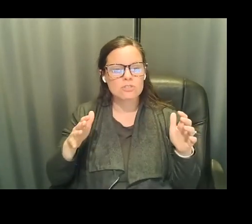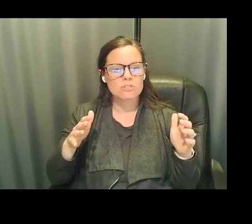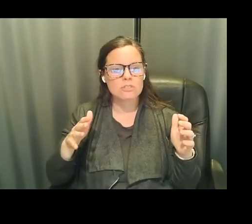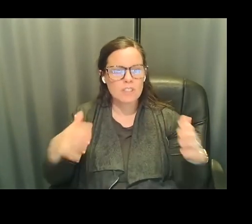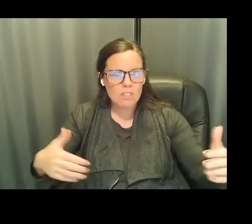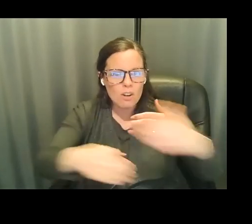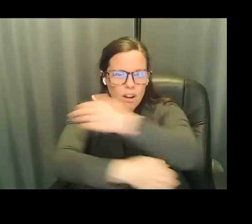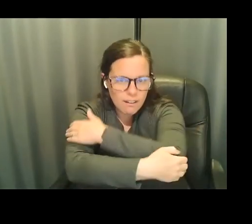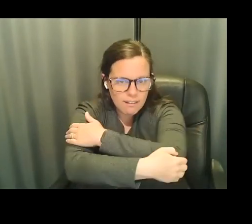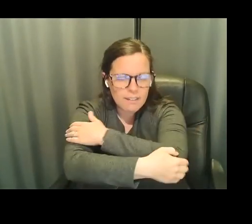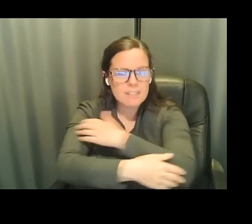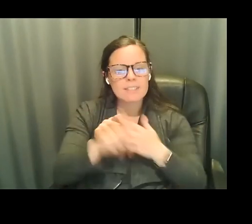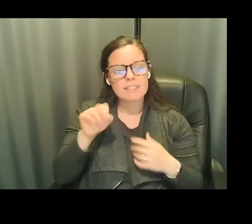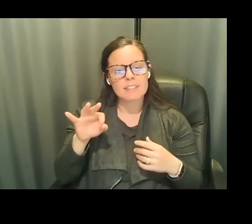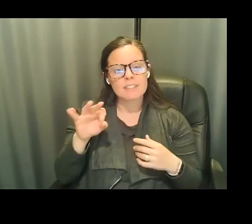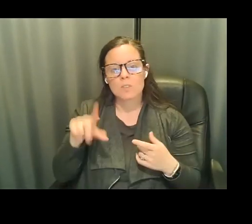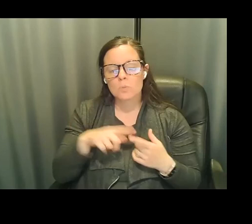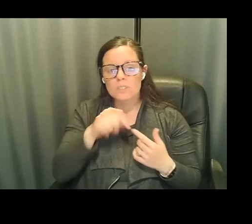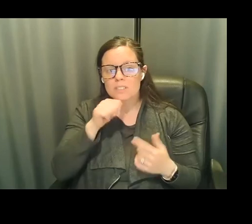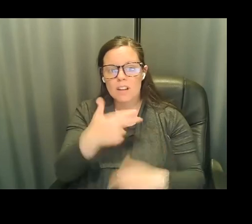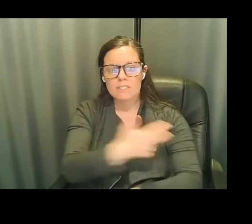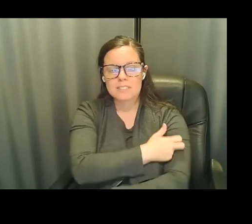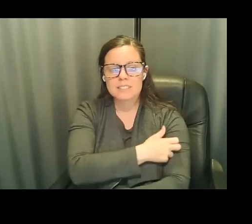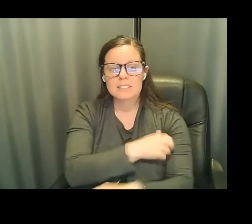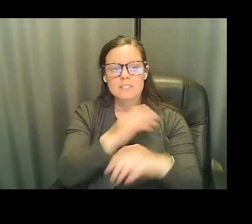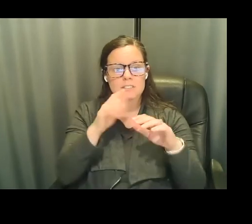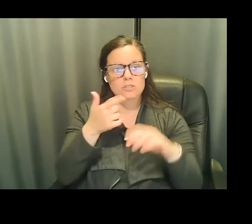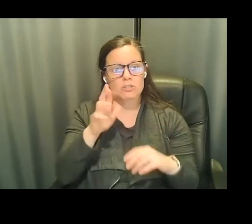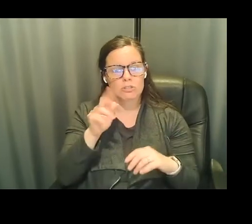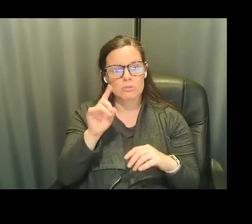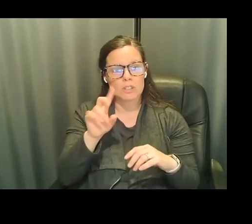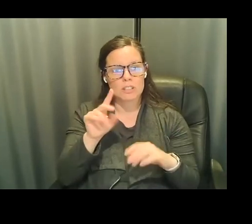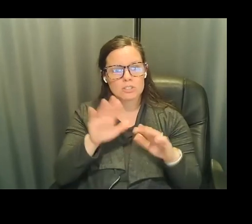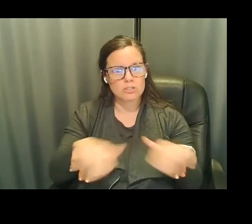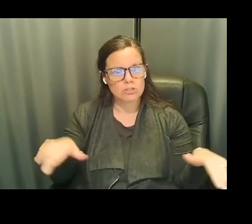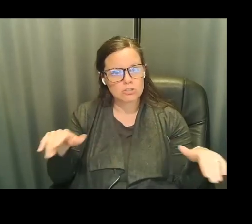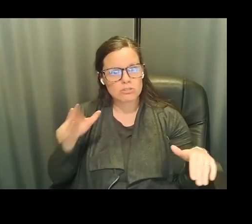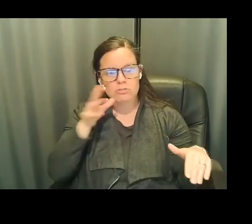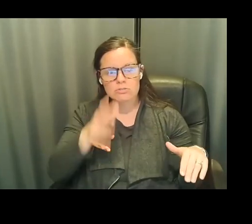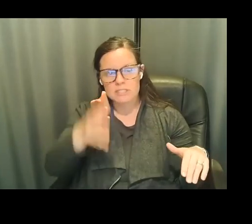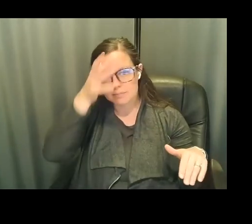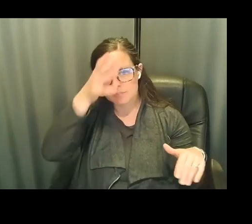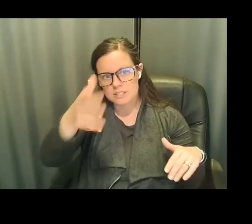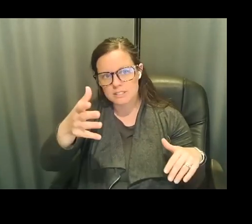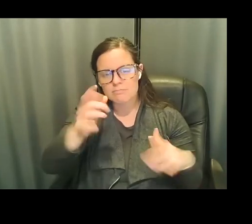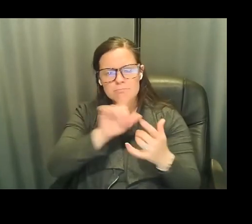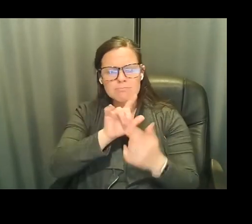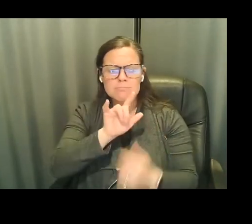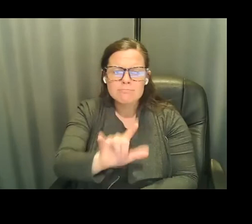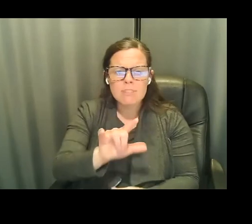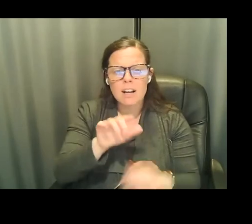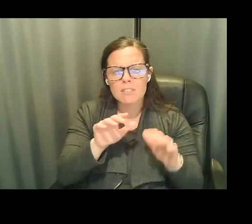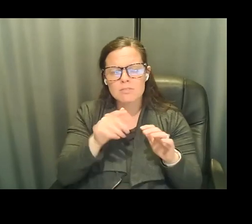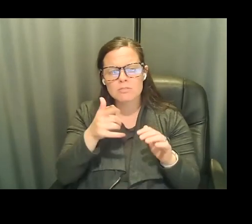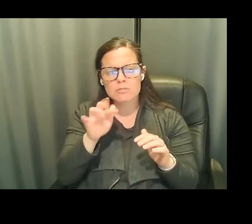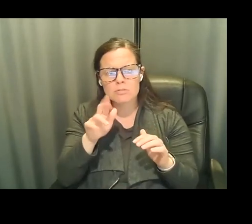them. And even if when they are not vaccinated, grandchildren and grandparents, the affection they have for their